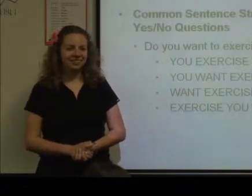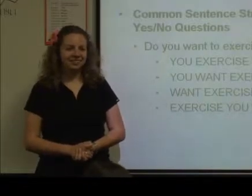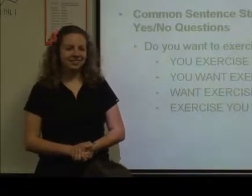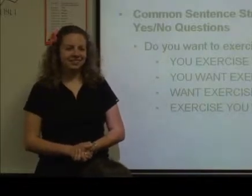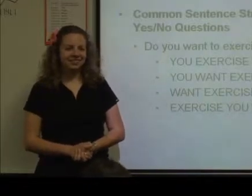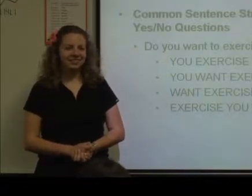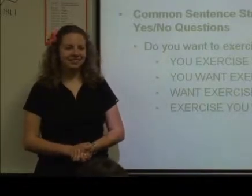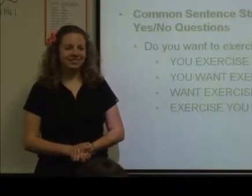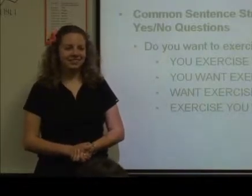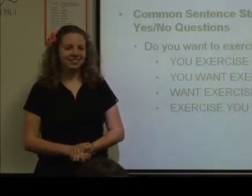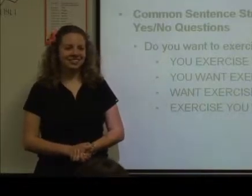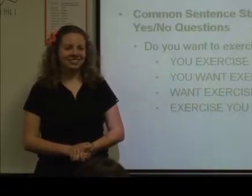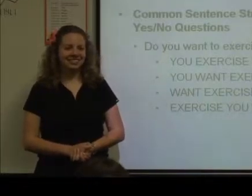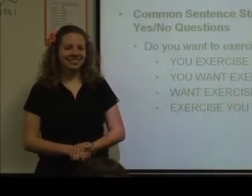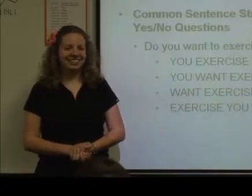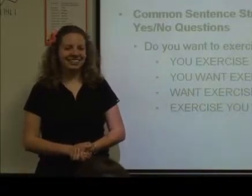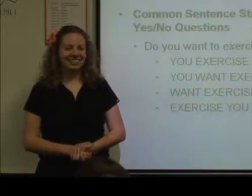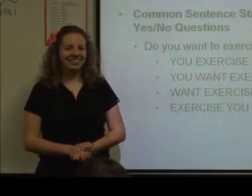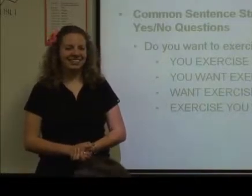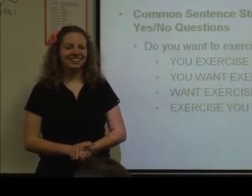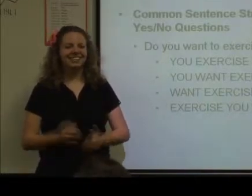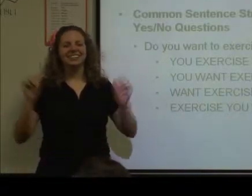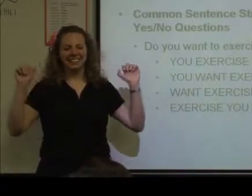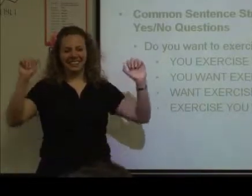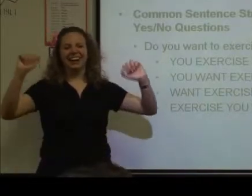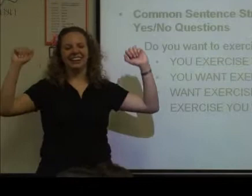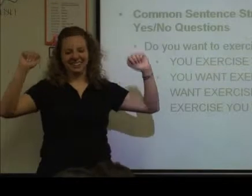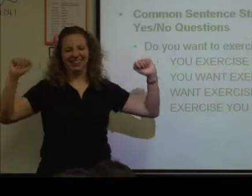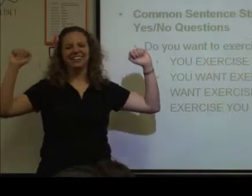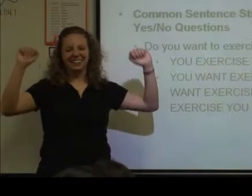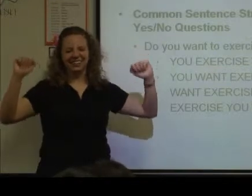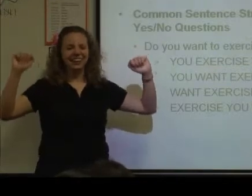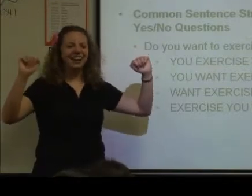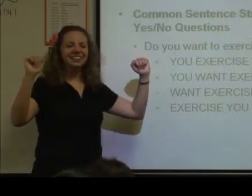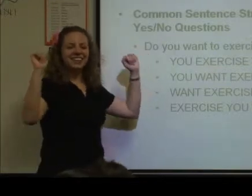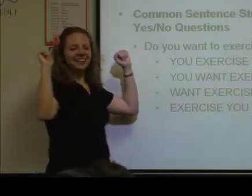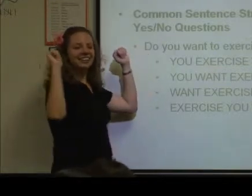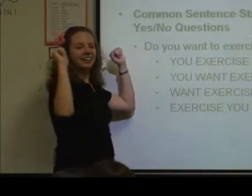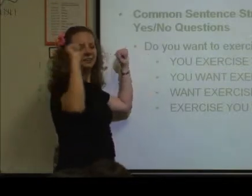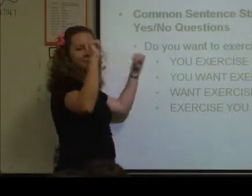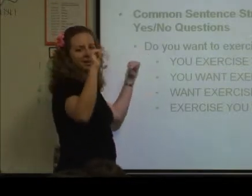It's kind of like if you